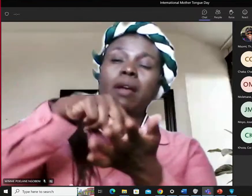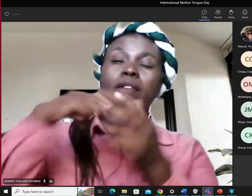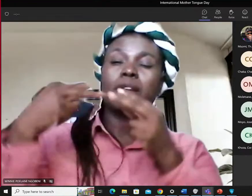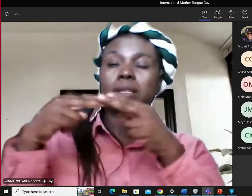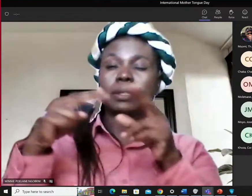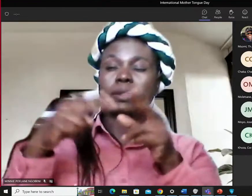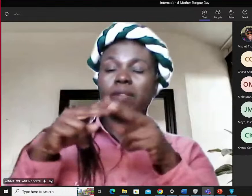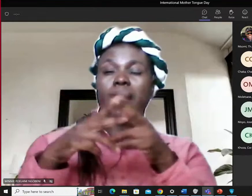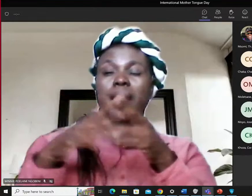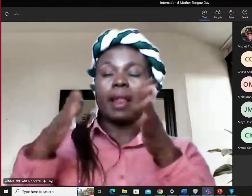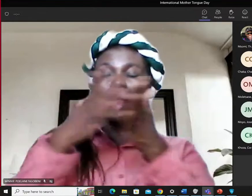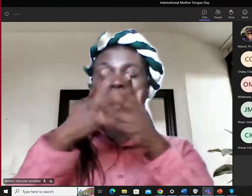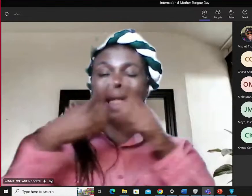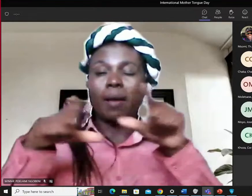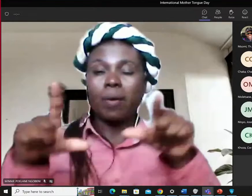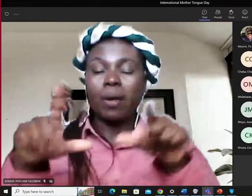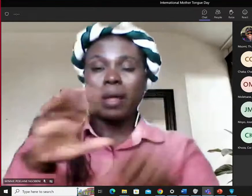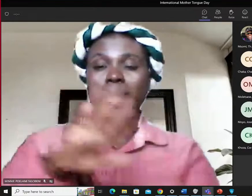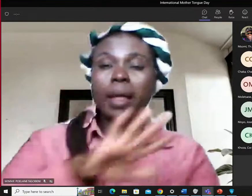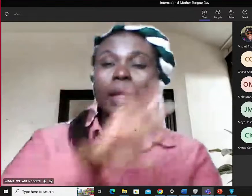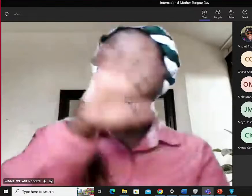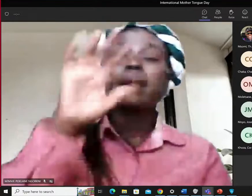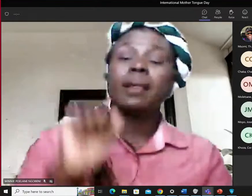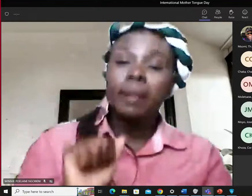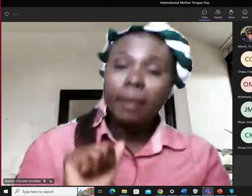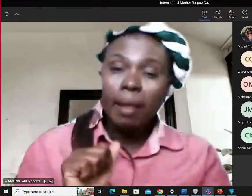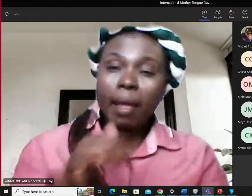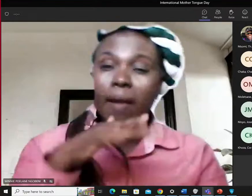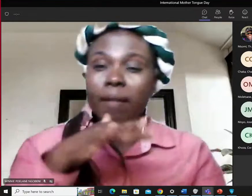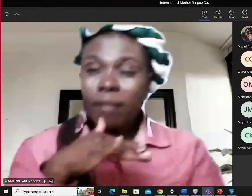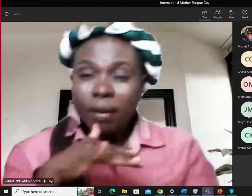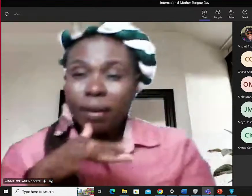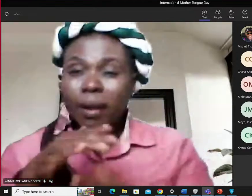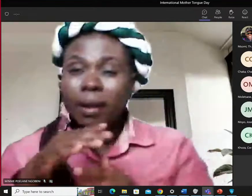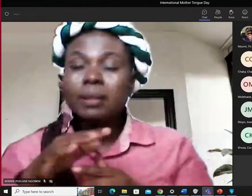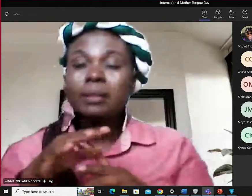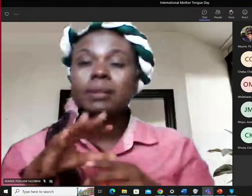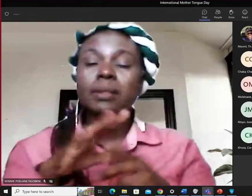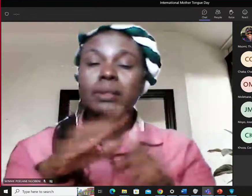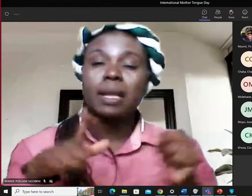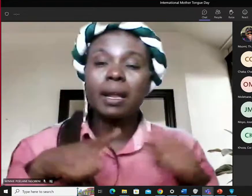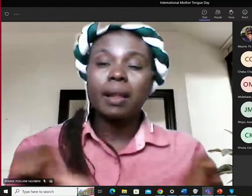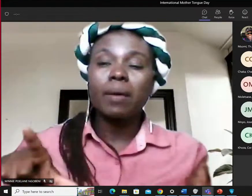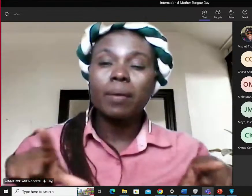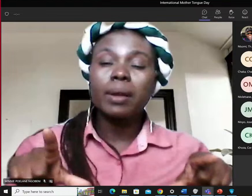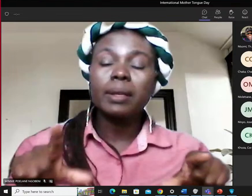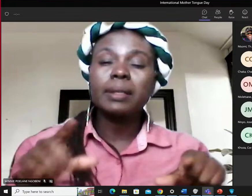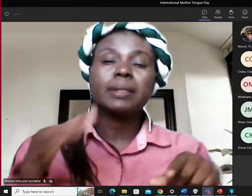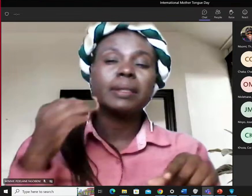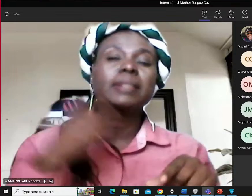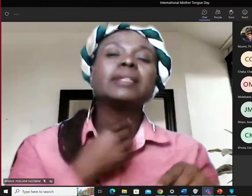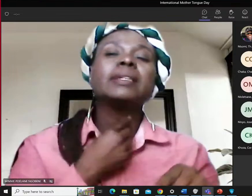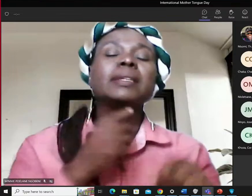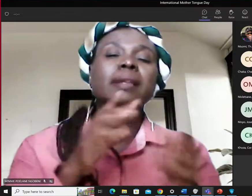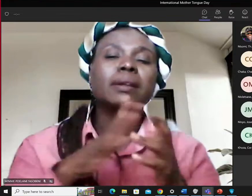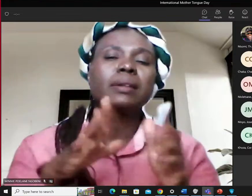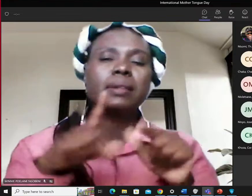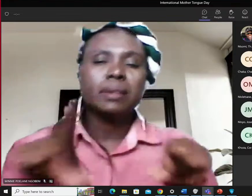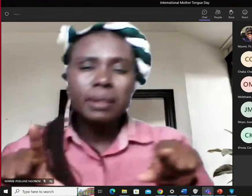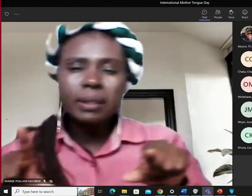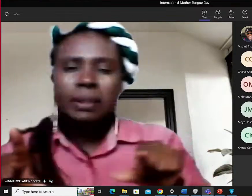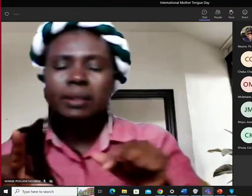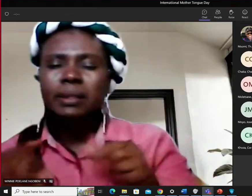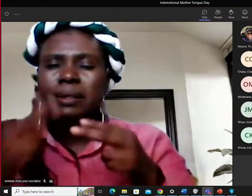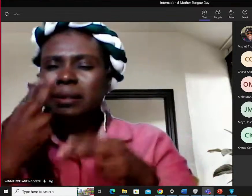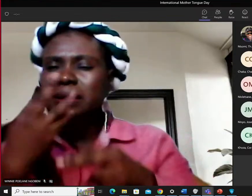in South Africa: the African Sign Language, Afrikaans Sign Language, and the English Sign Language. In